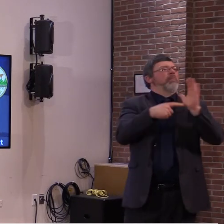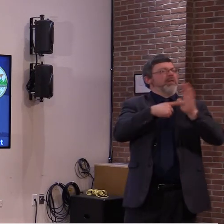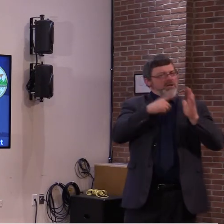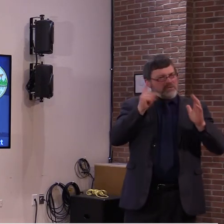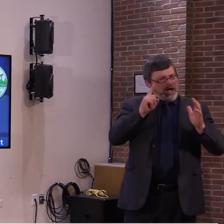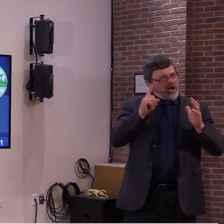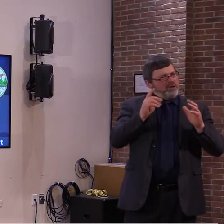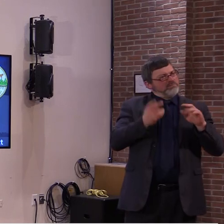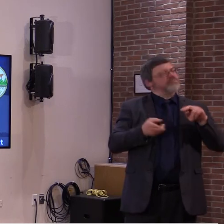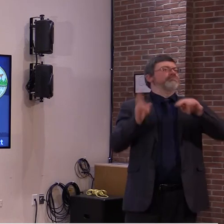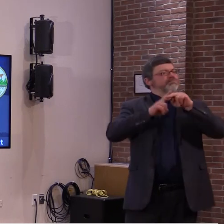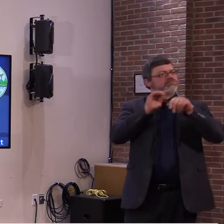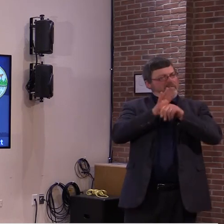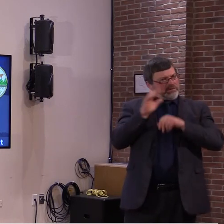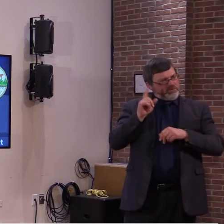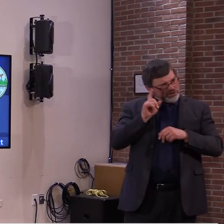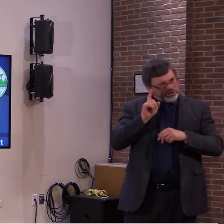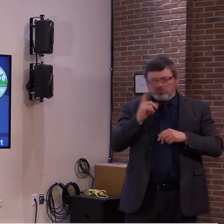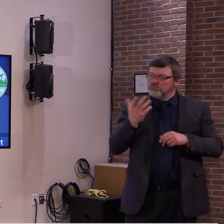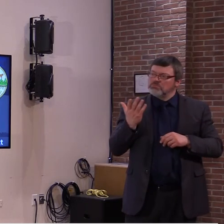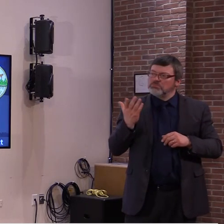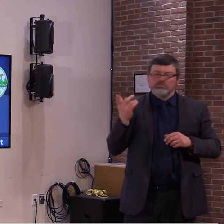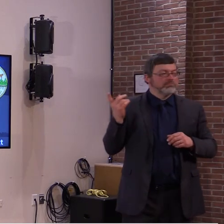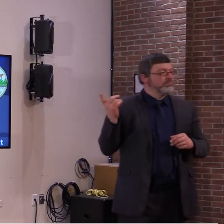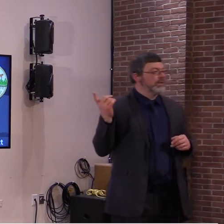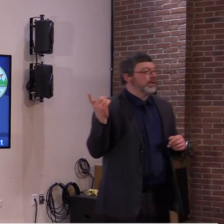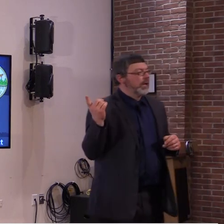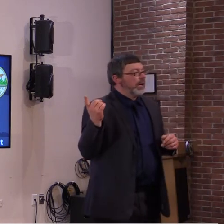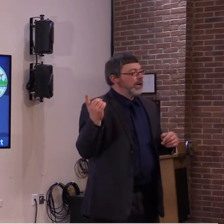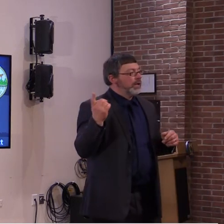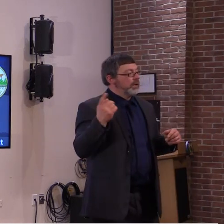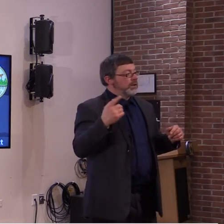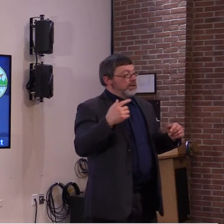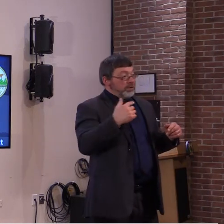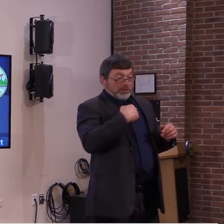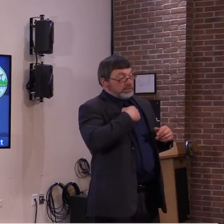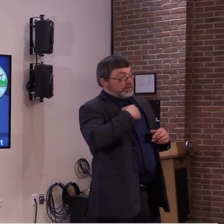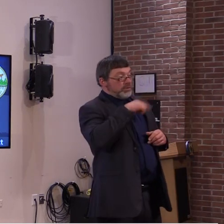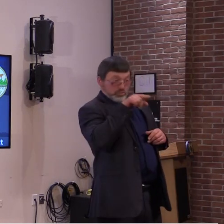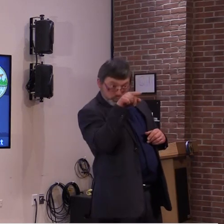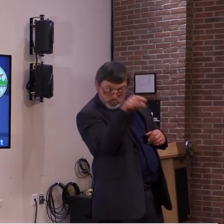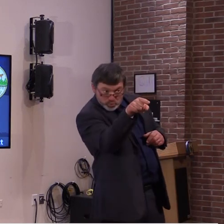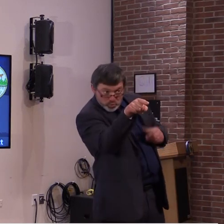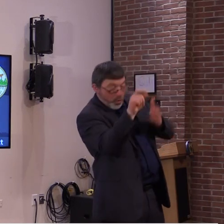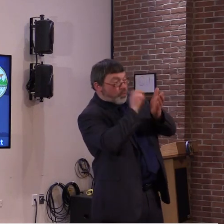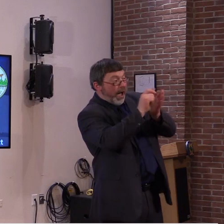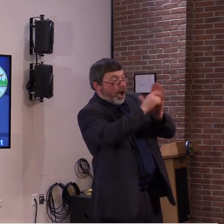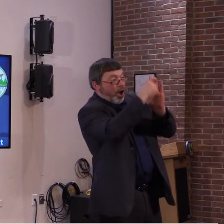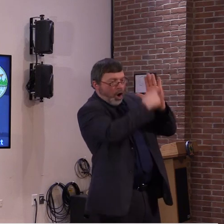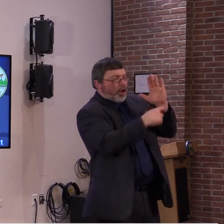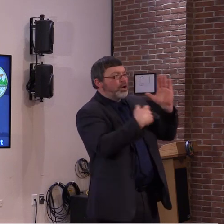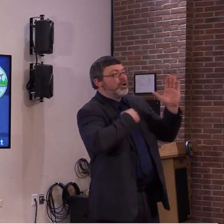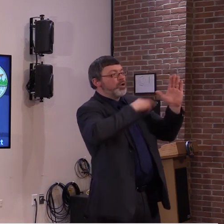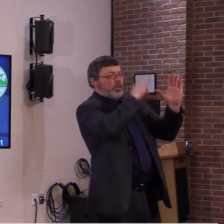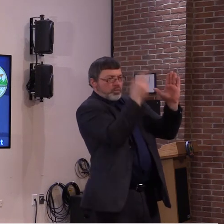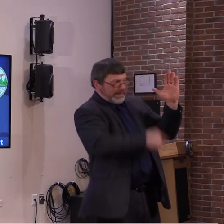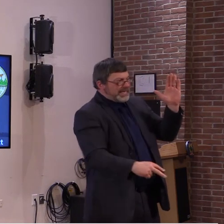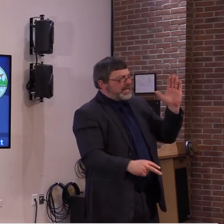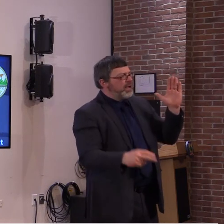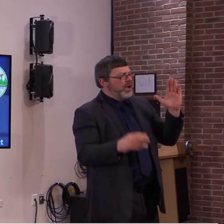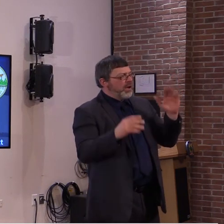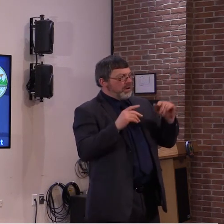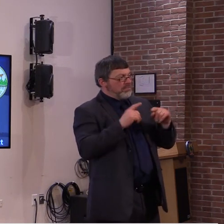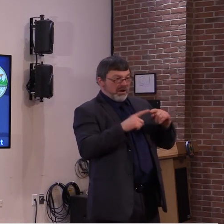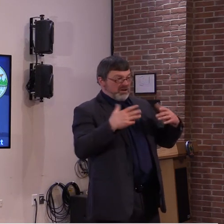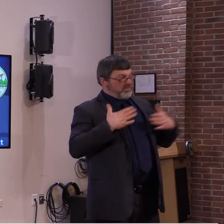actually noted that there were transmissions occurring within those areas. So, again,